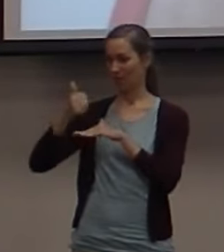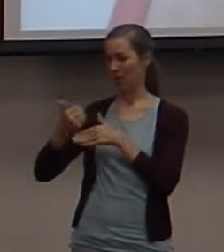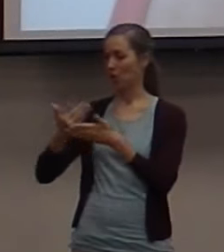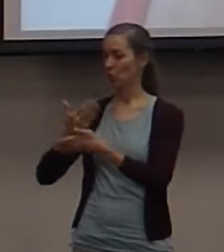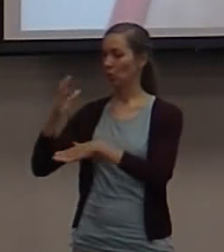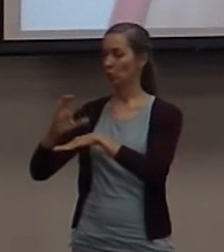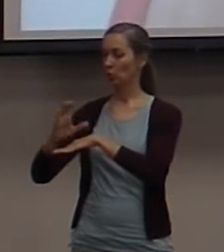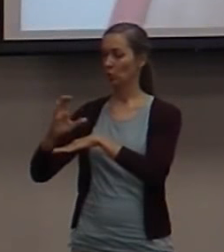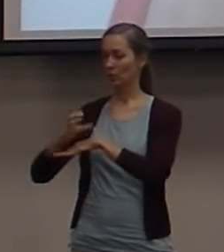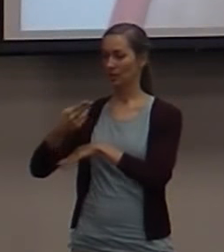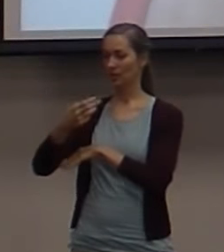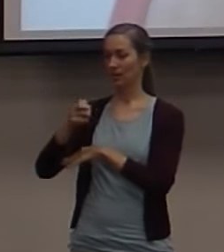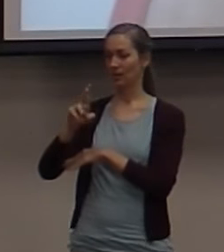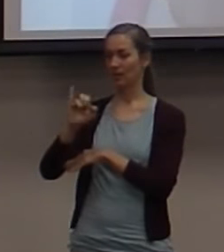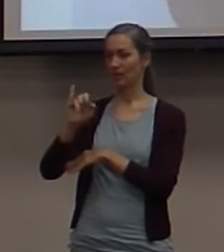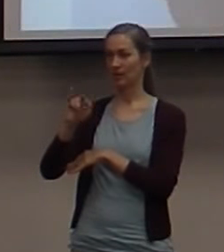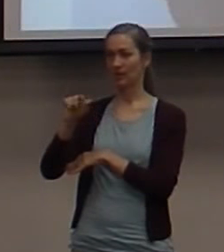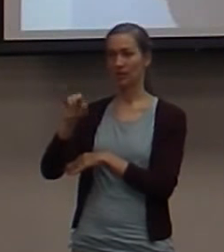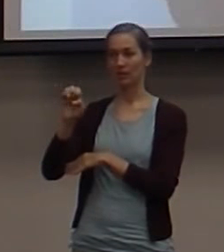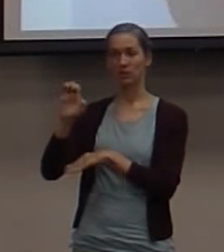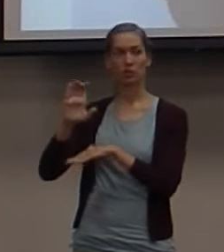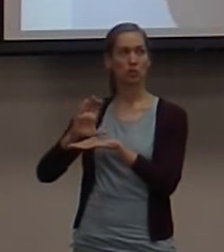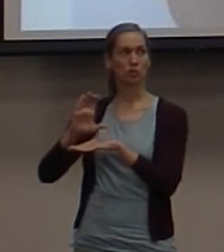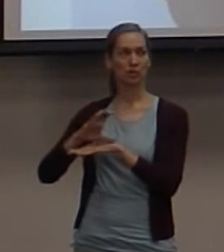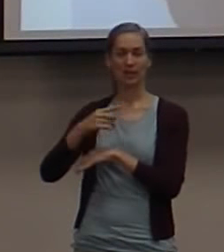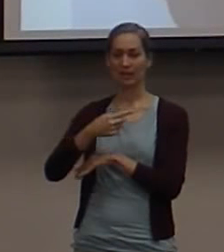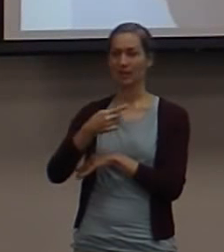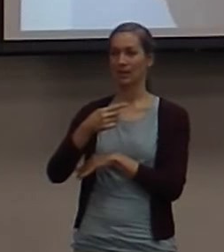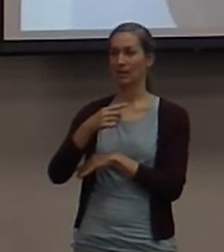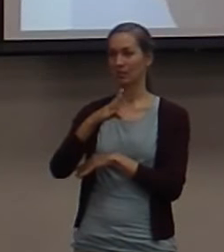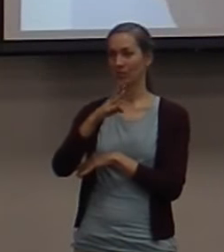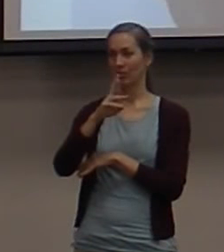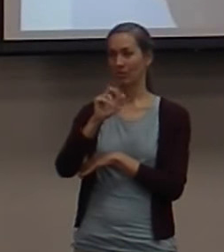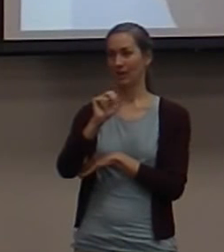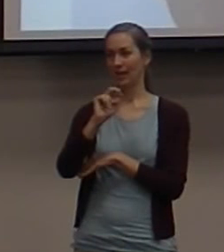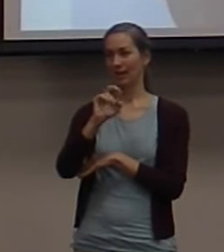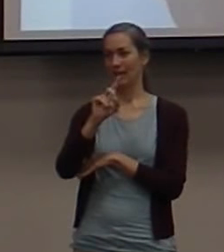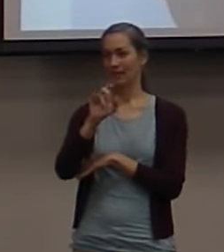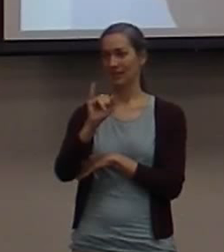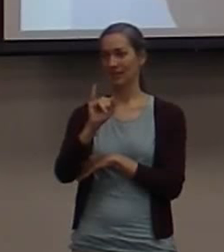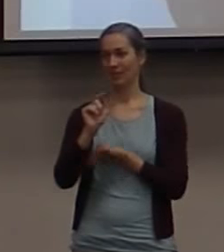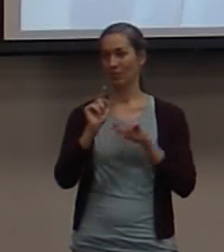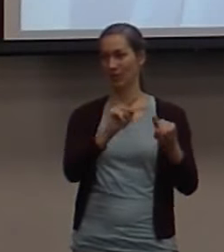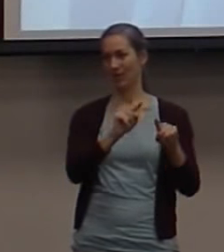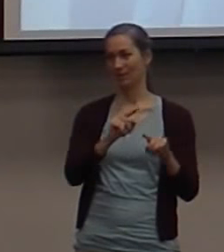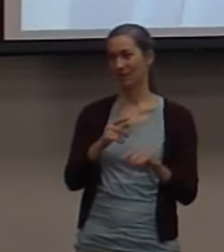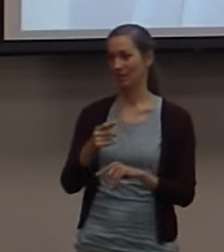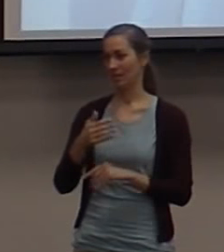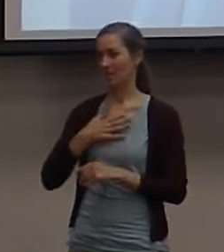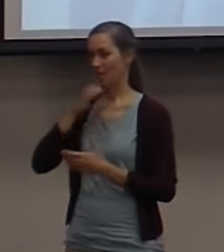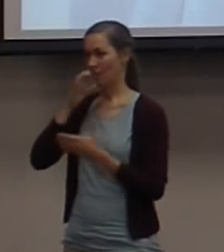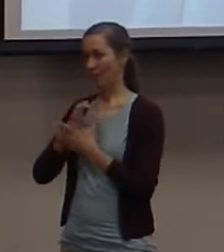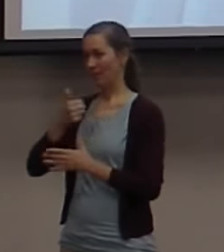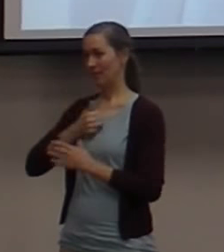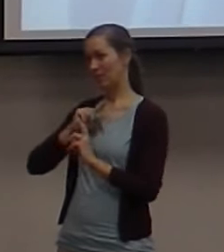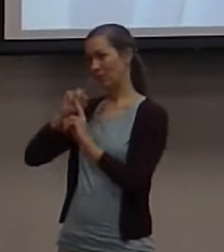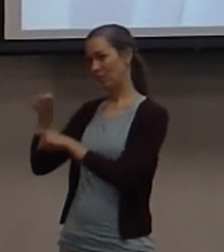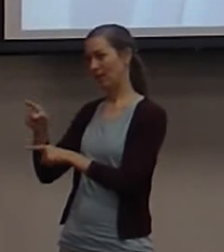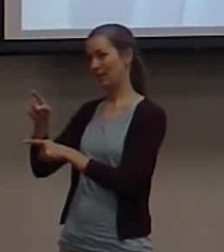a church plant, the Heritage Church, and he and Brandy went that way, and I went to the Midtown Church. Betty and I did.